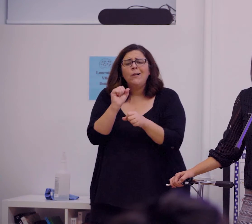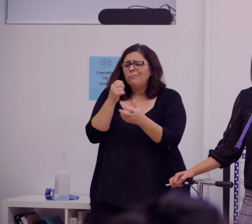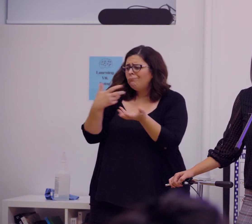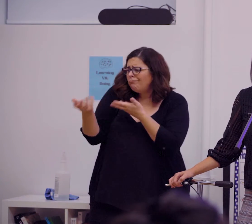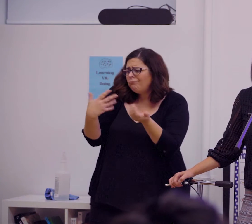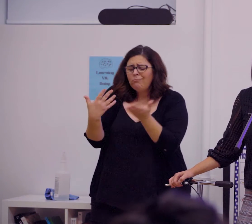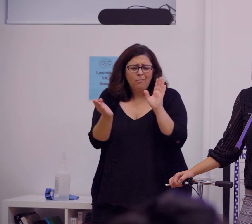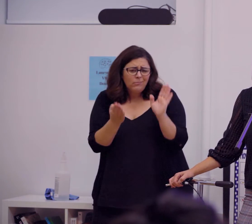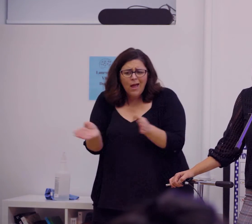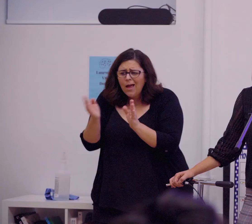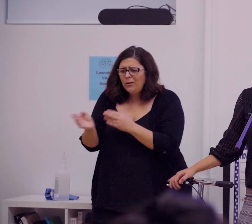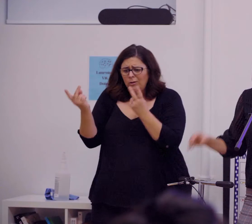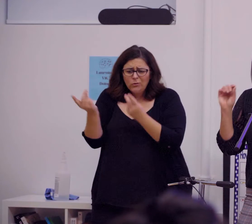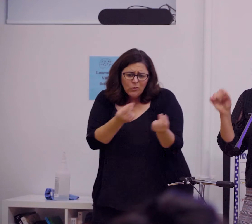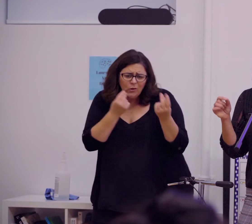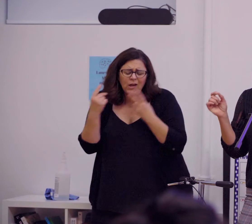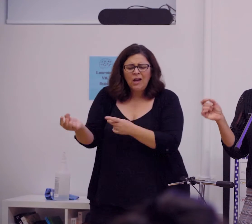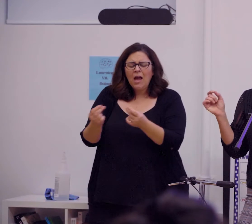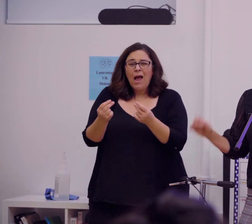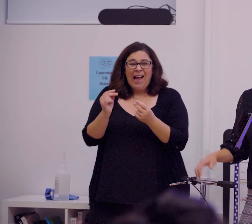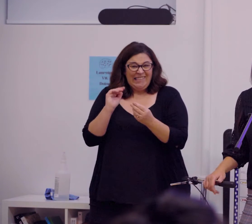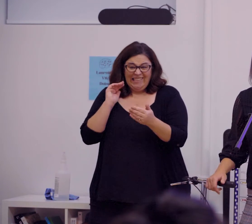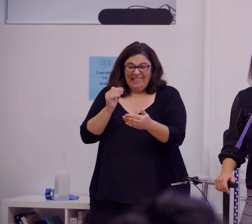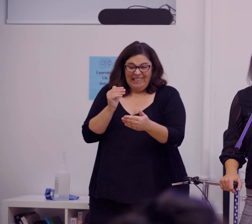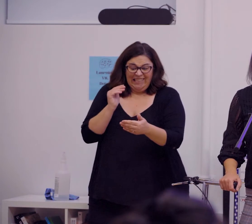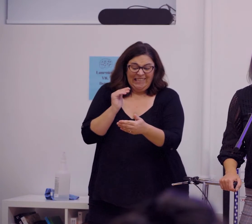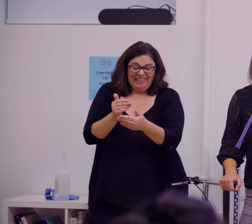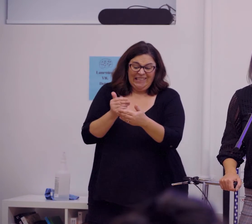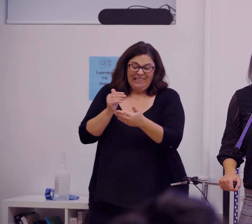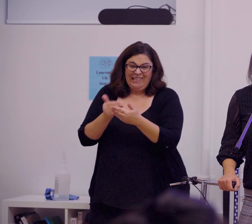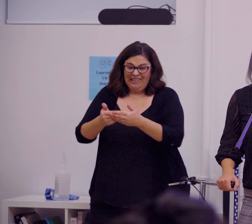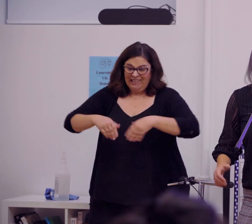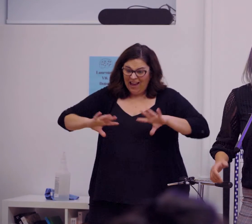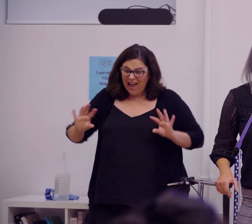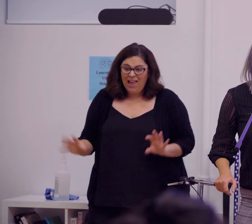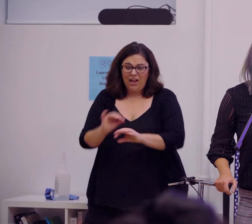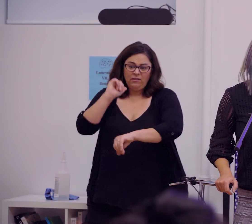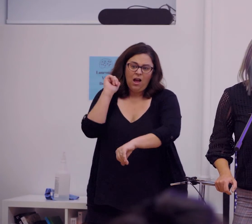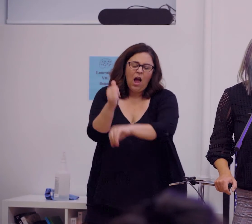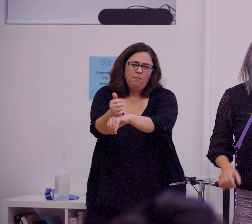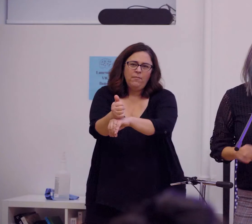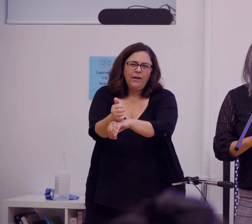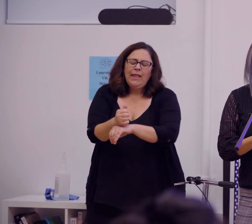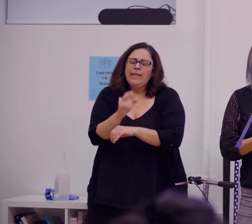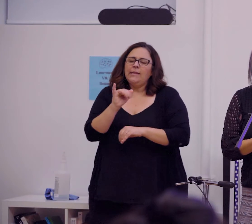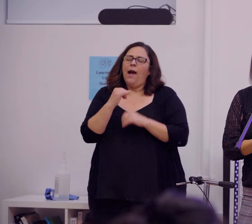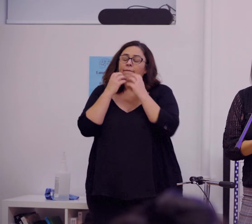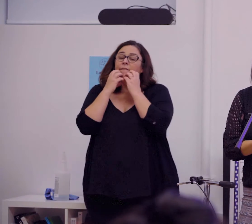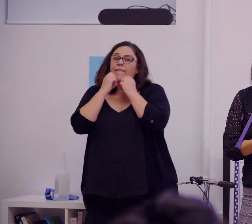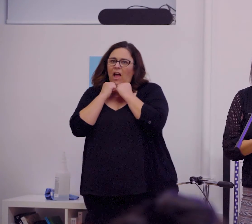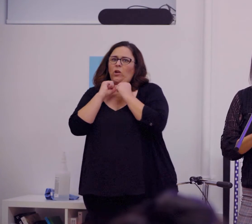plans were happening and underway, and we were a couple of steps away from putting things into action, which is another thing that I actually really